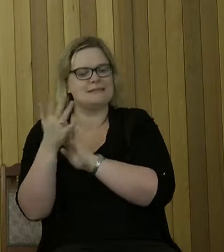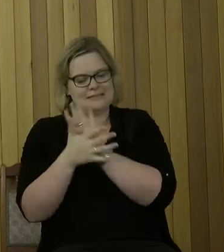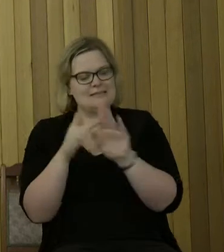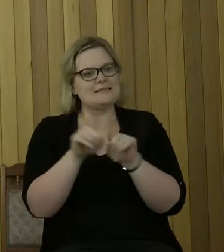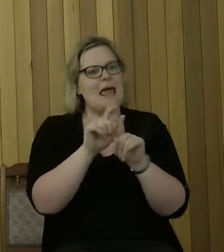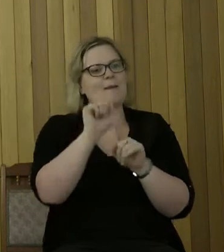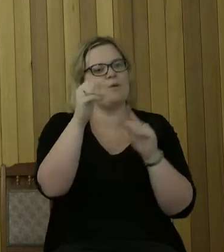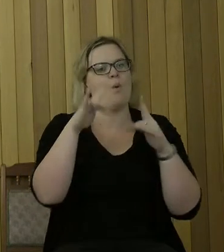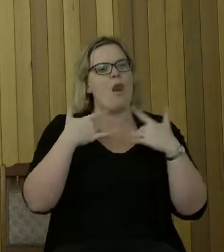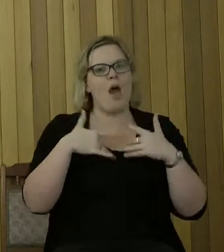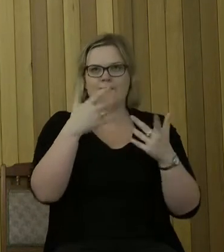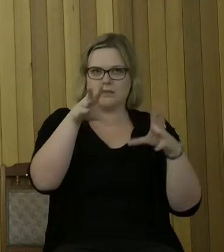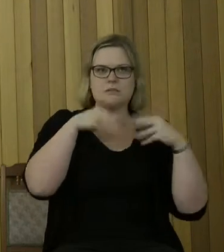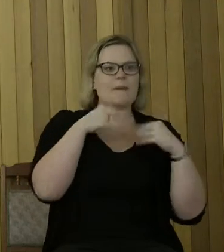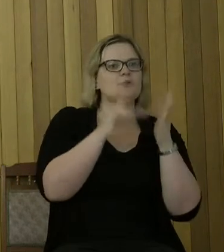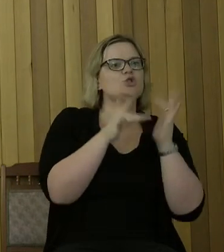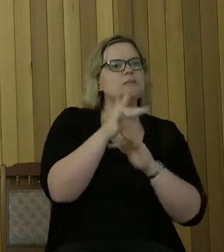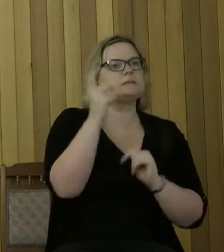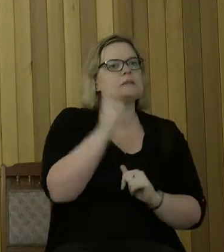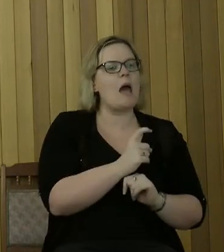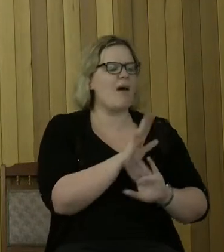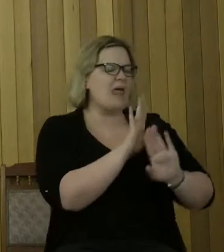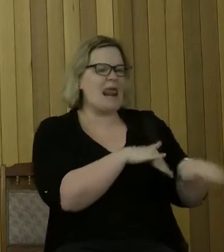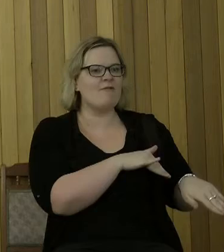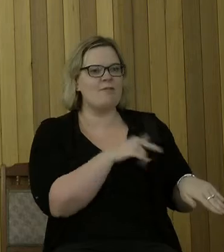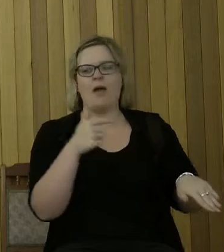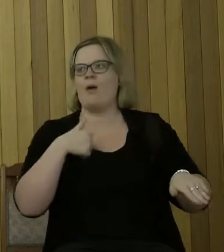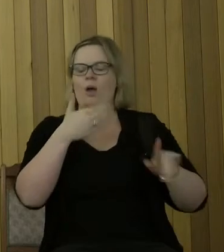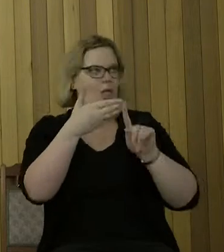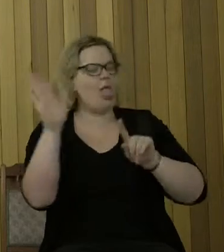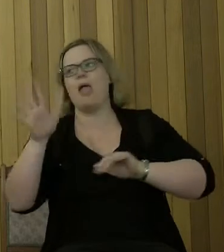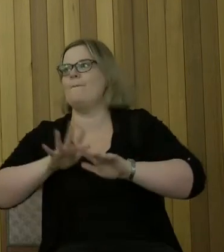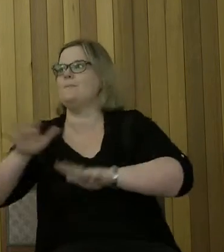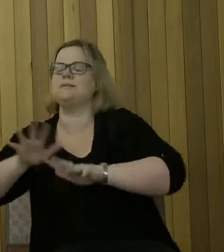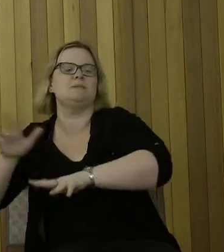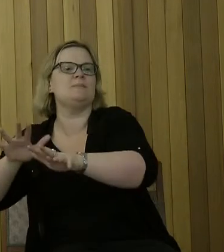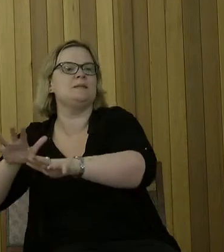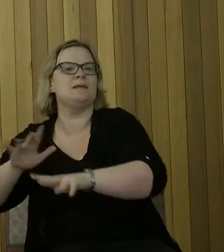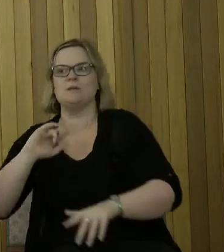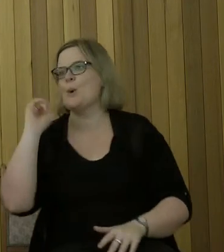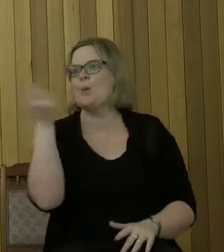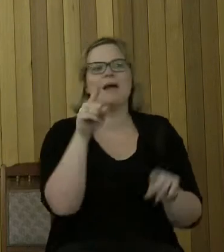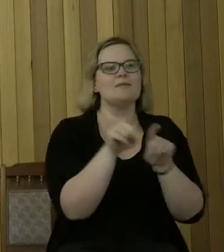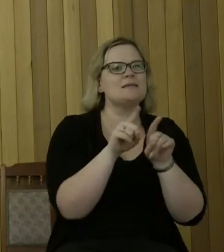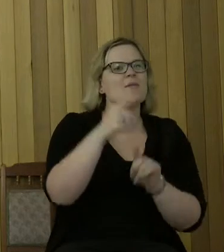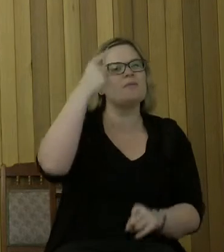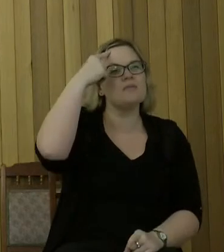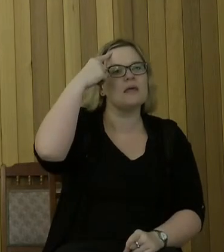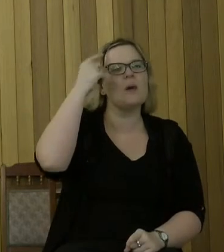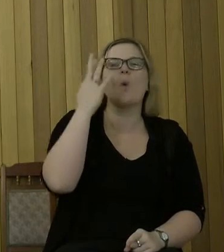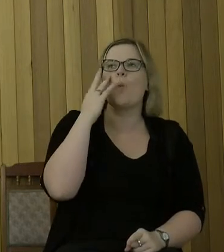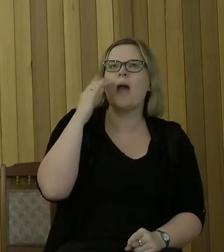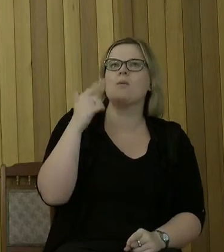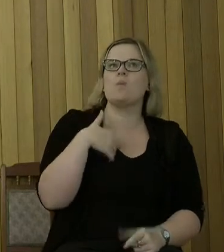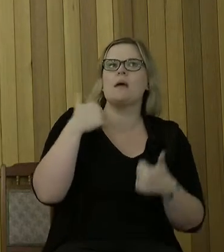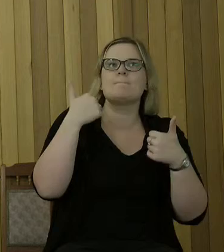Because she got distracted. She got busy. And we're in danger of doing the same thing. We can think about when we came to